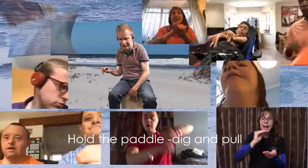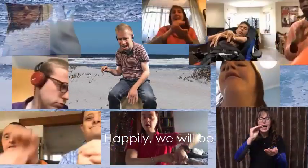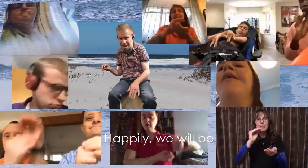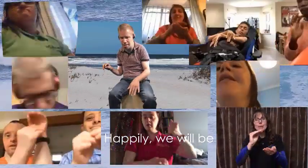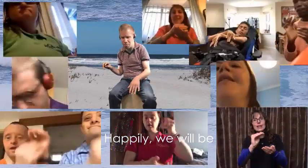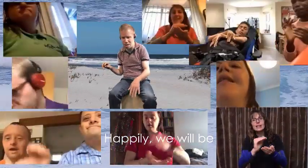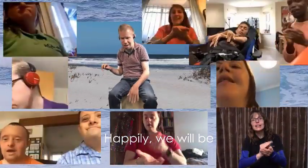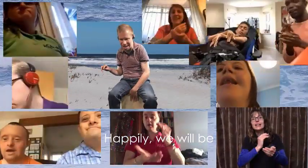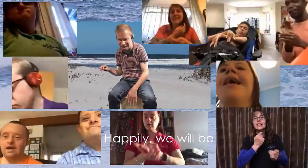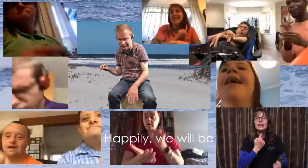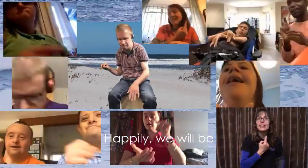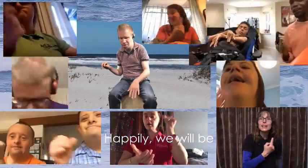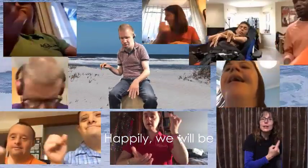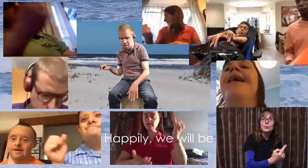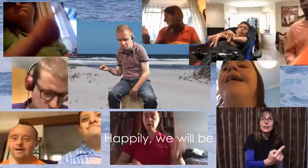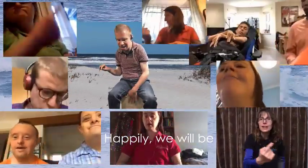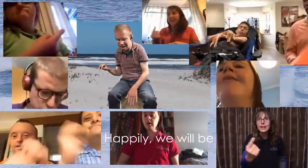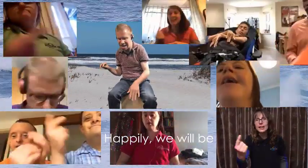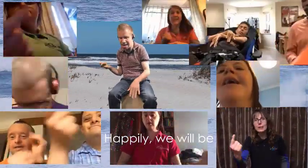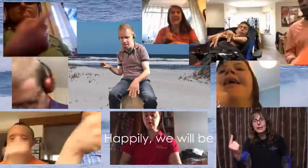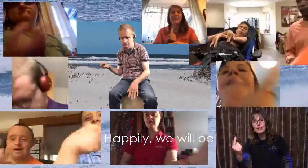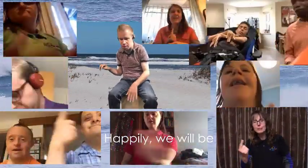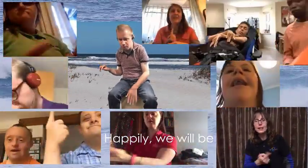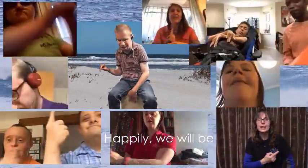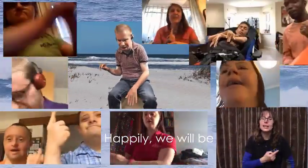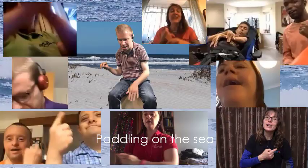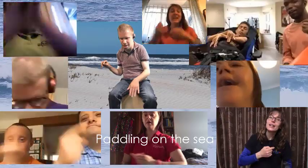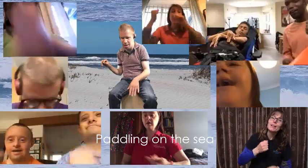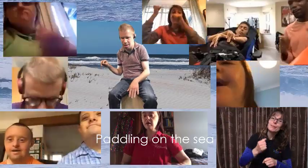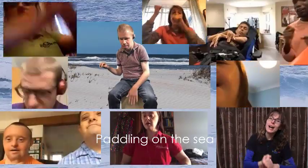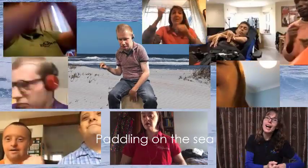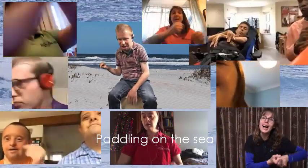and happily we will be